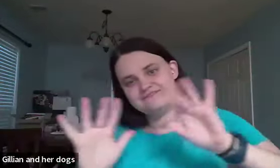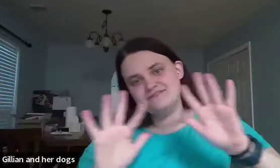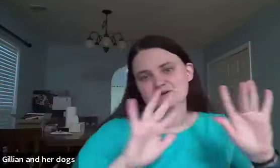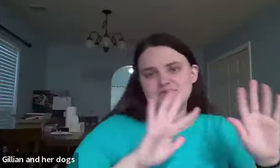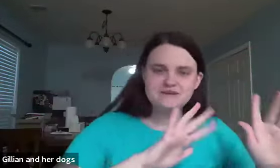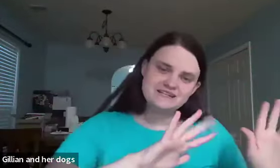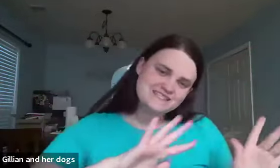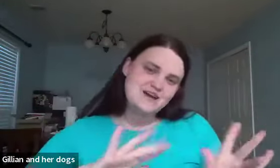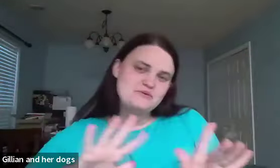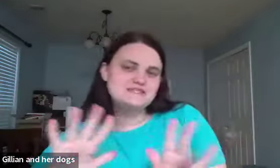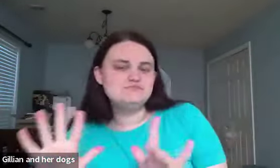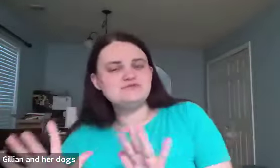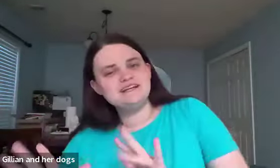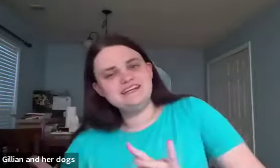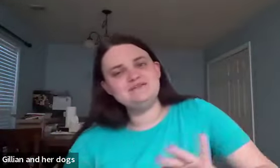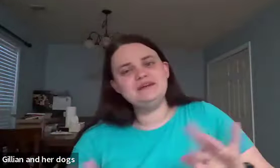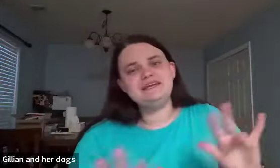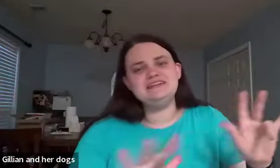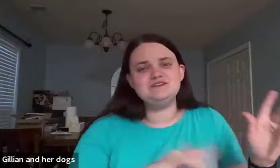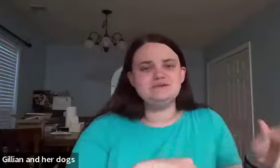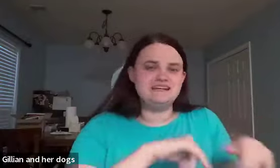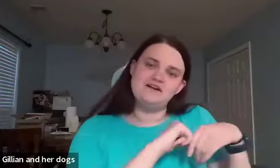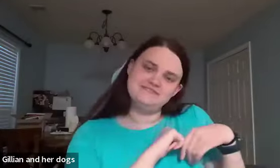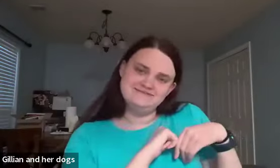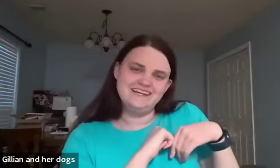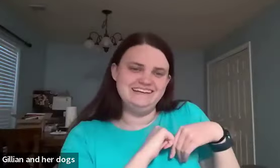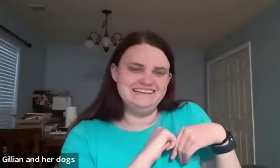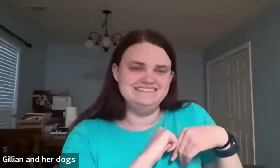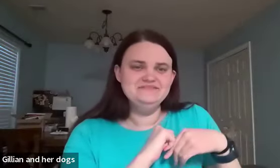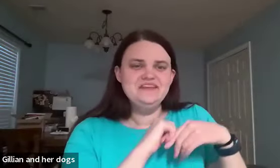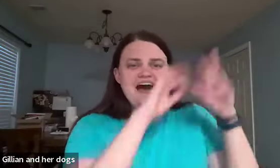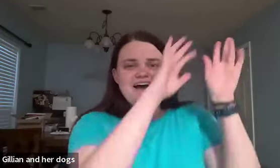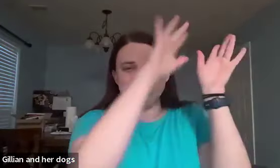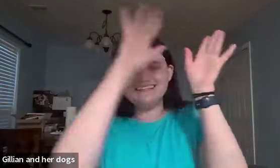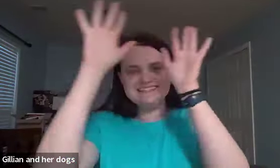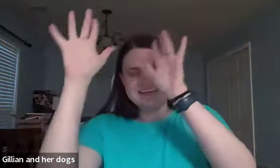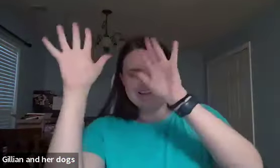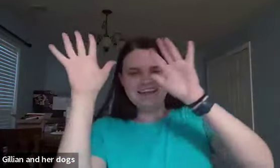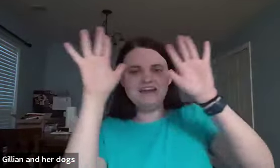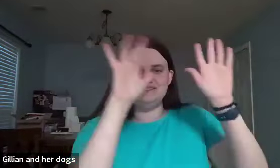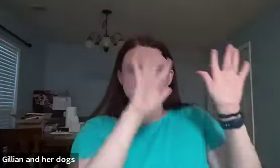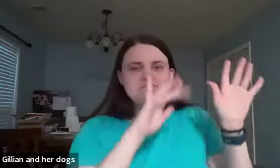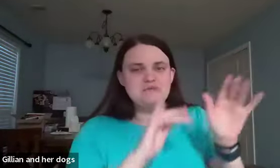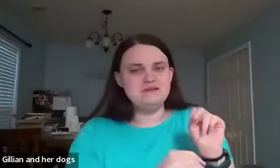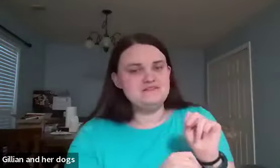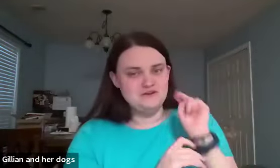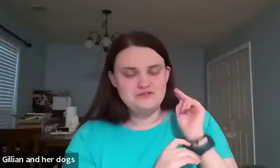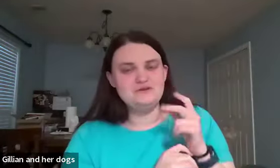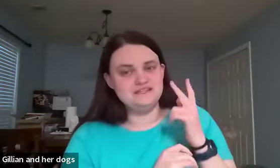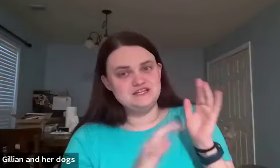and forth because snow is pretty and we don't get it often. I always like to say, like, I know some people probably in the north who get